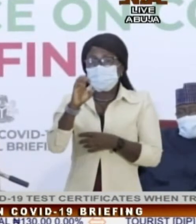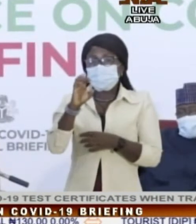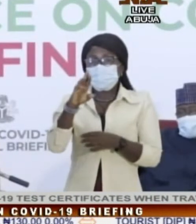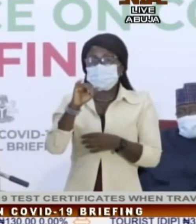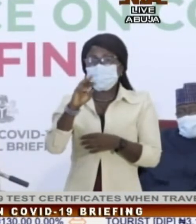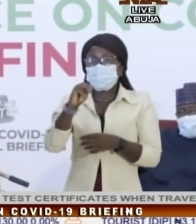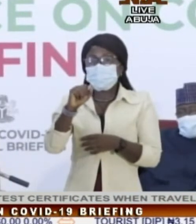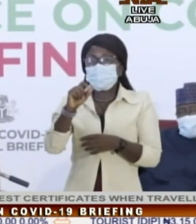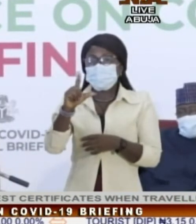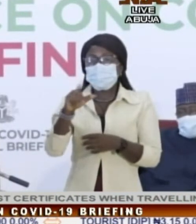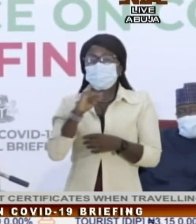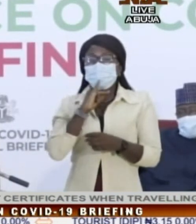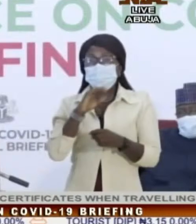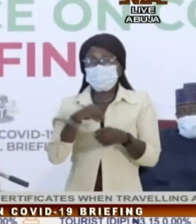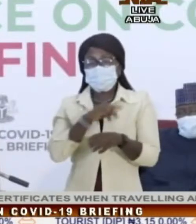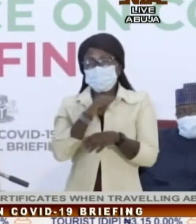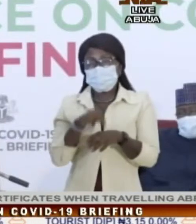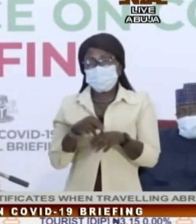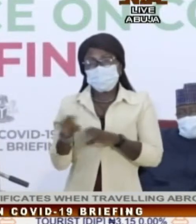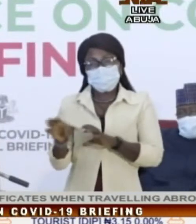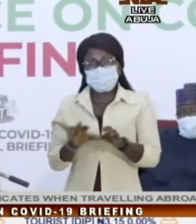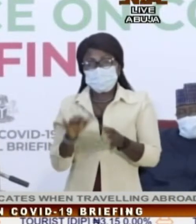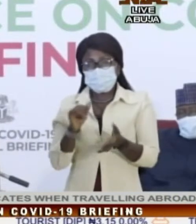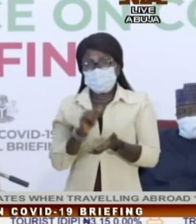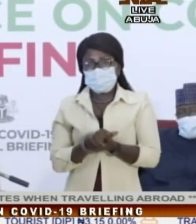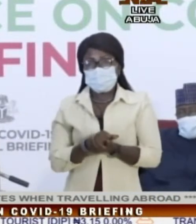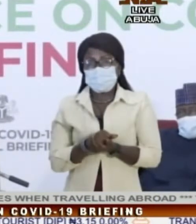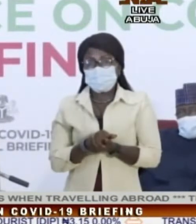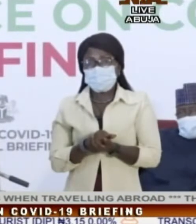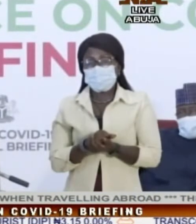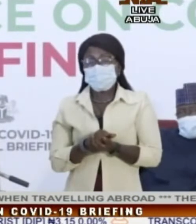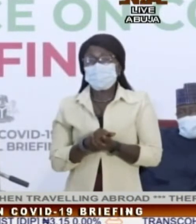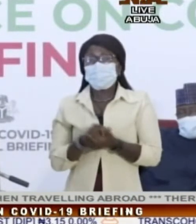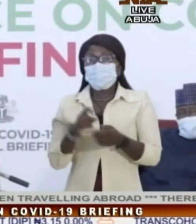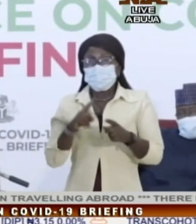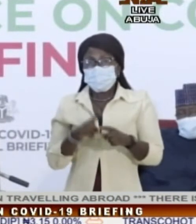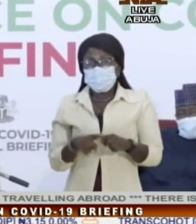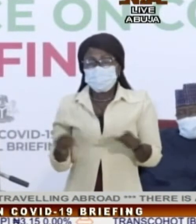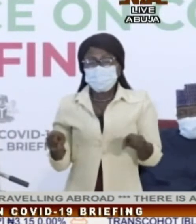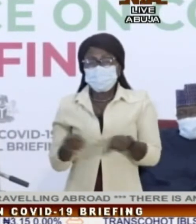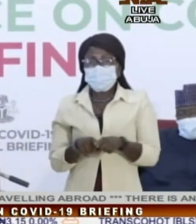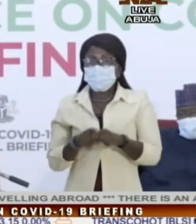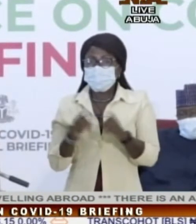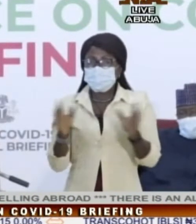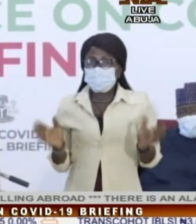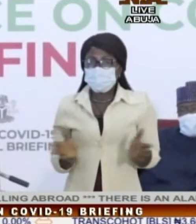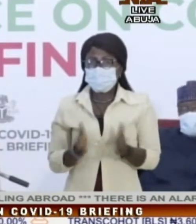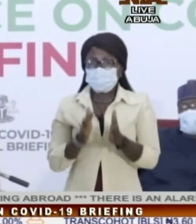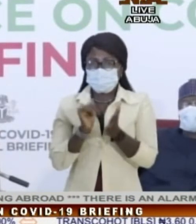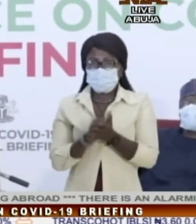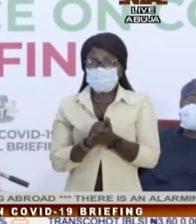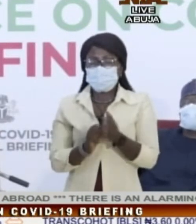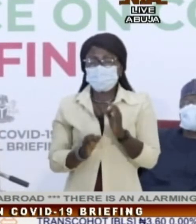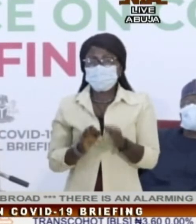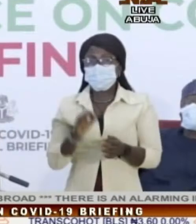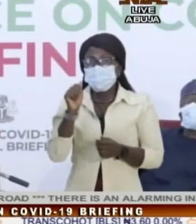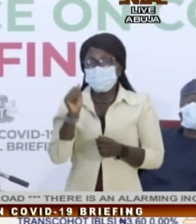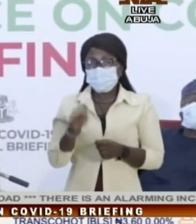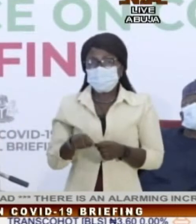yanzu babu wani takamaimai tabbataccen magani da za a ce za ka sha shi ka warke. Ana samu, ana warkewa